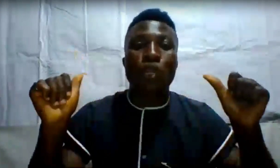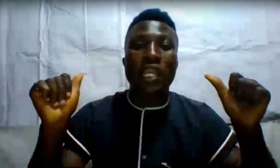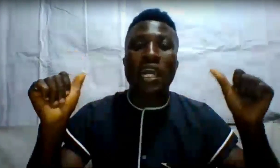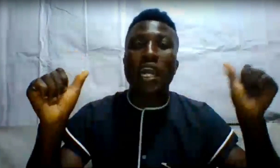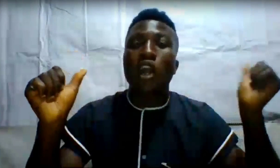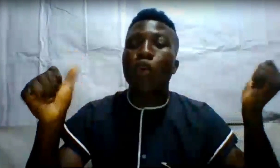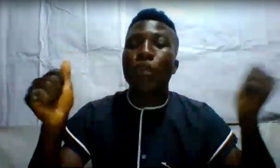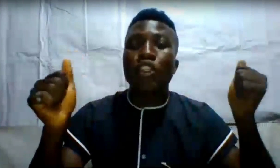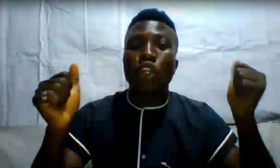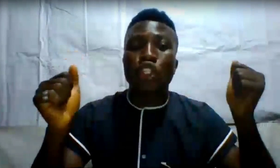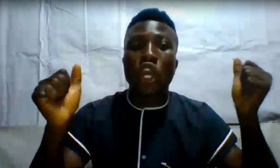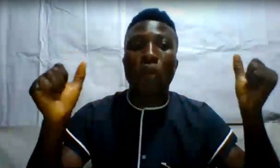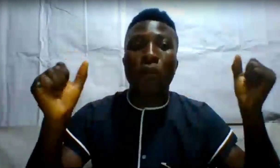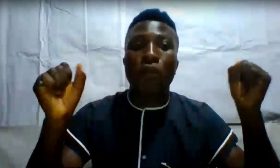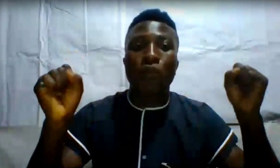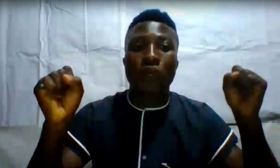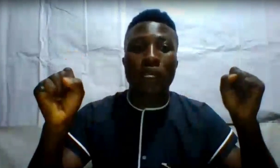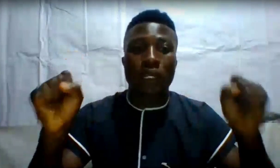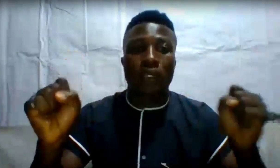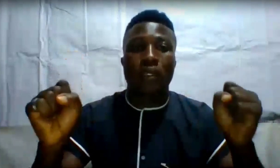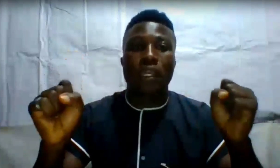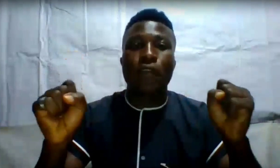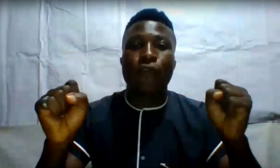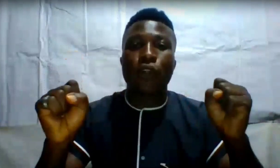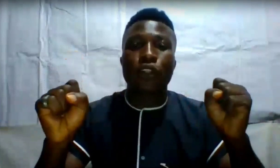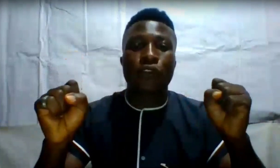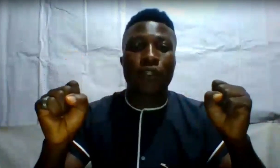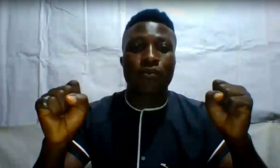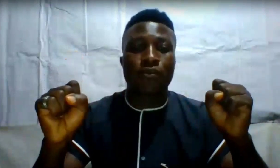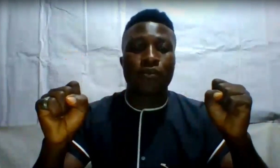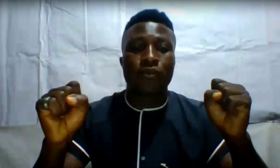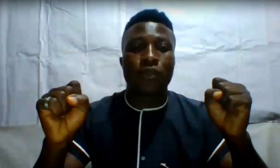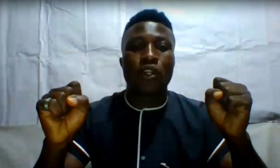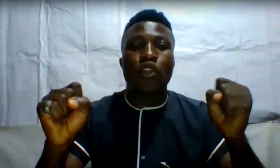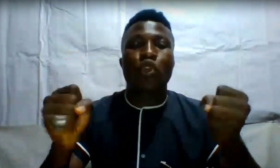thumb in front of them. So you have something like a fist.